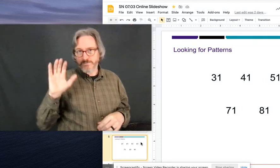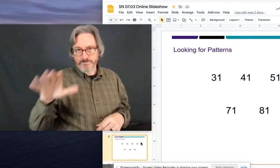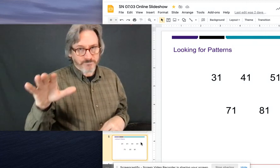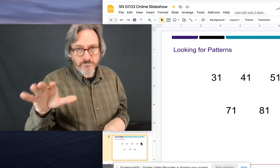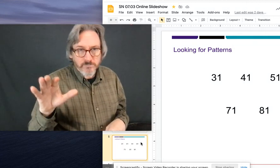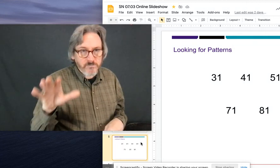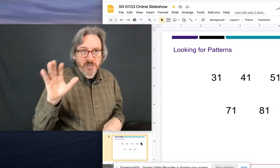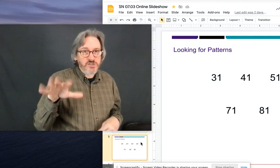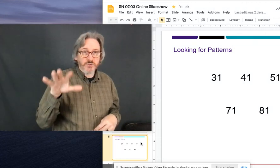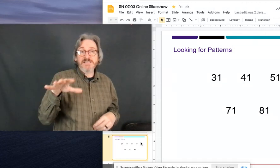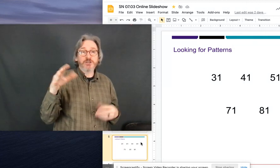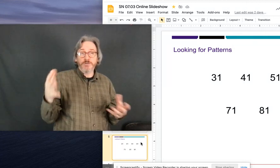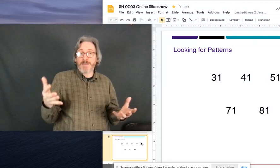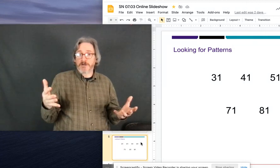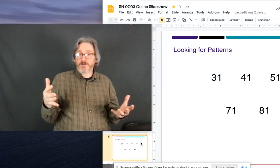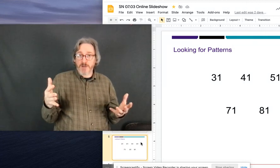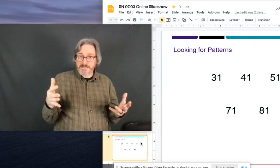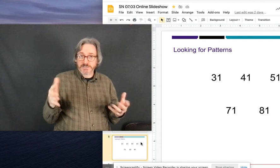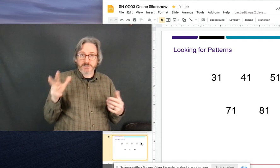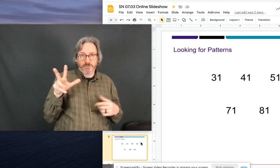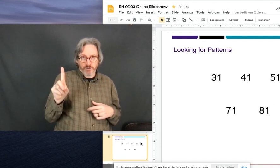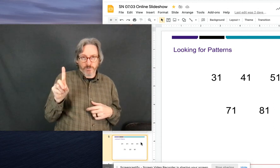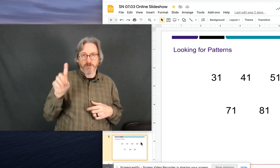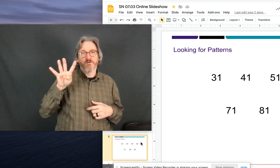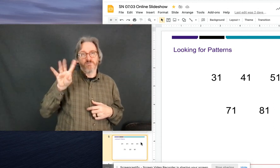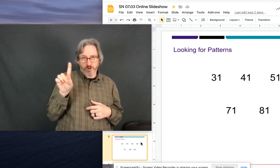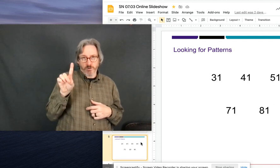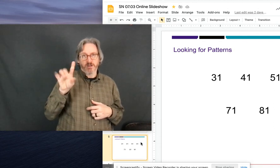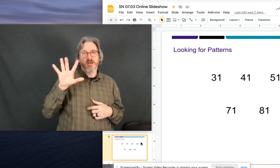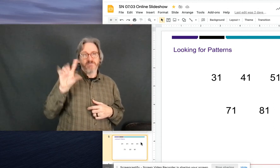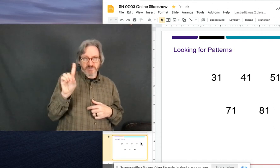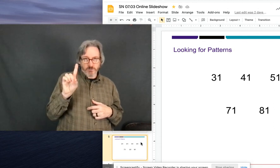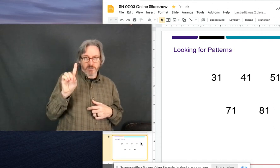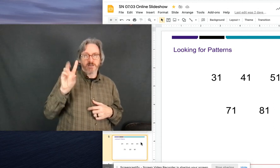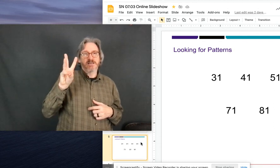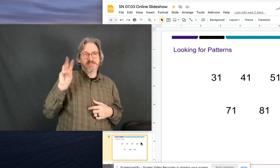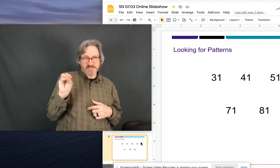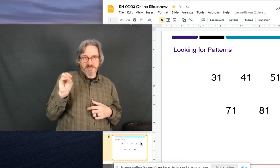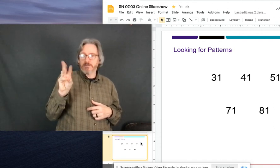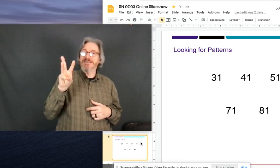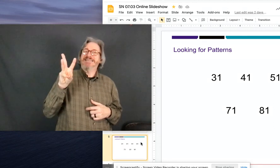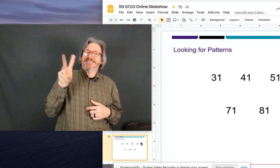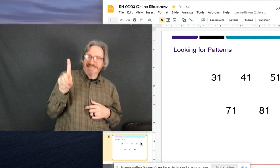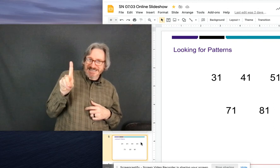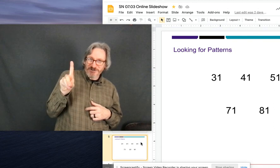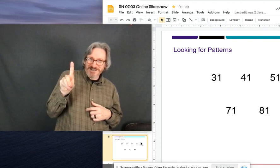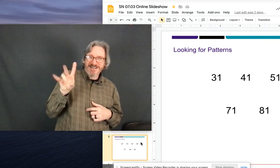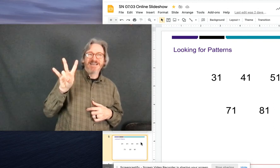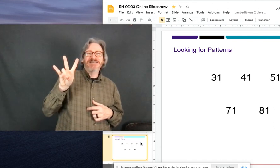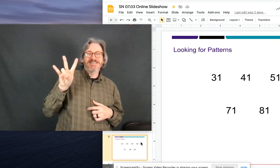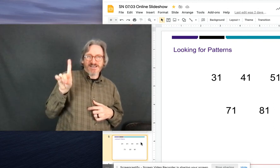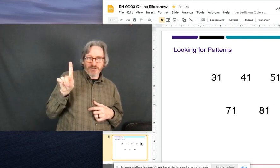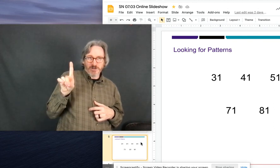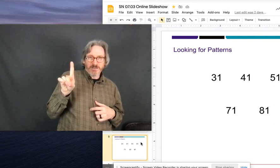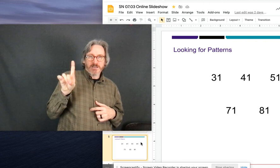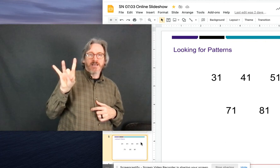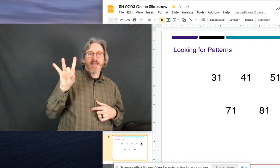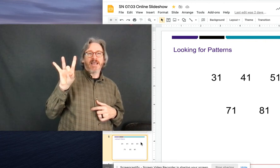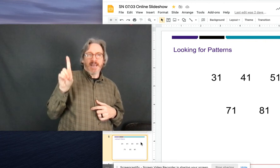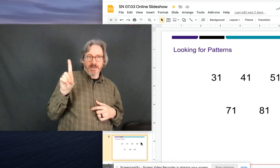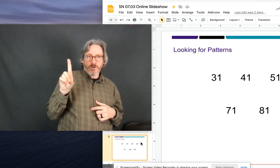it. So this is a good pattern to practice. 31, 41, 51, 61,